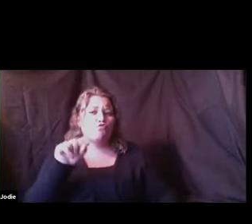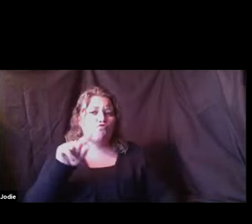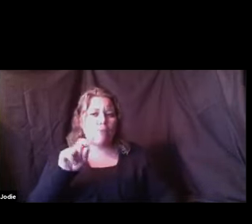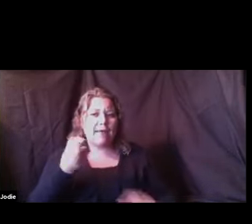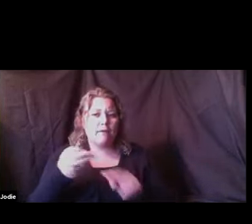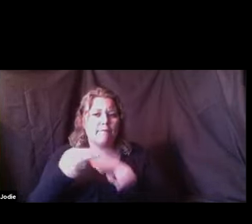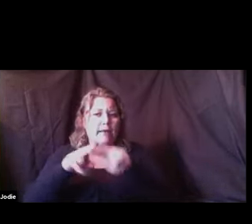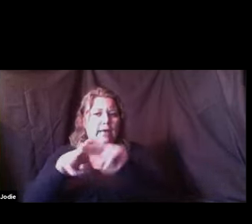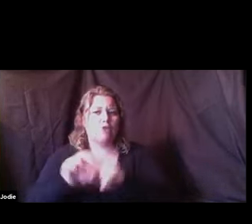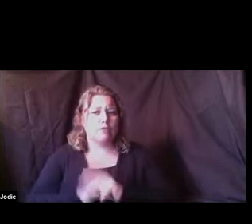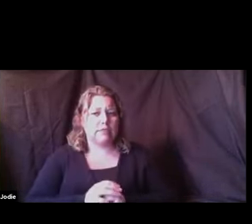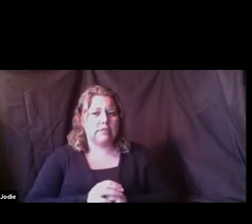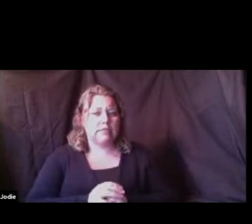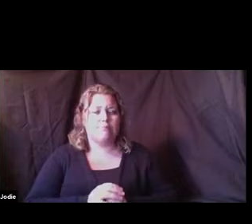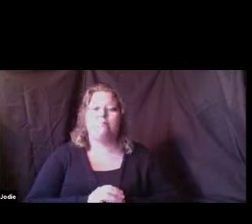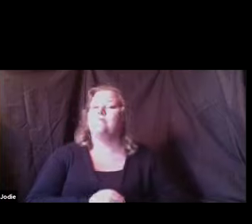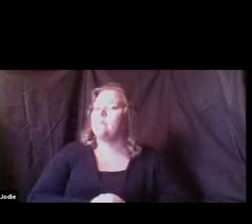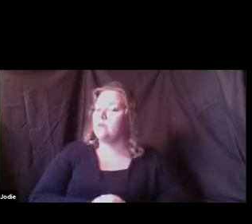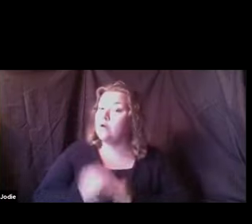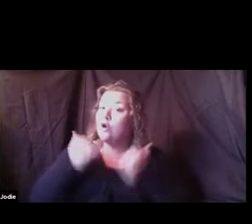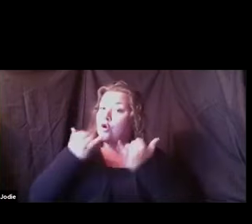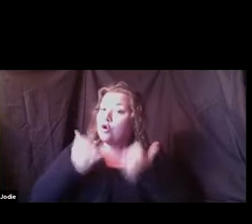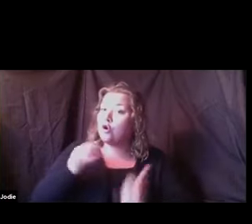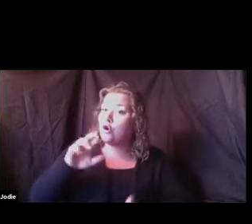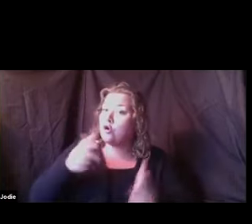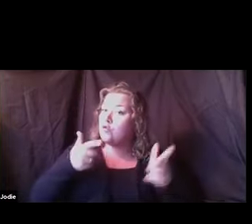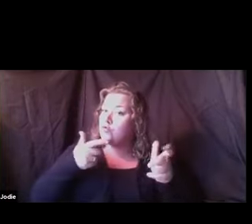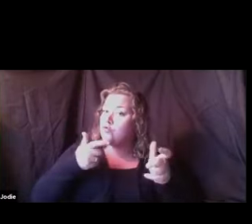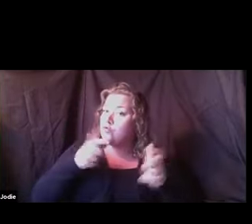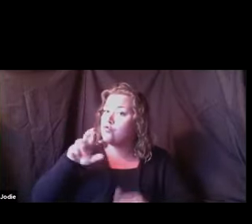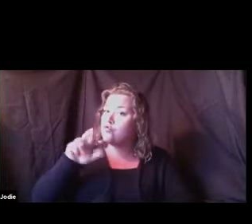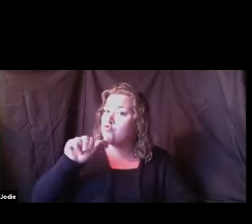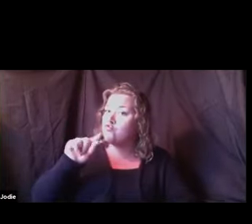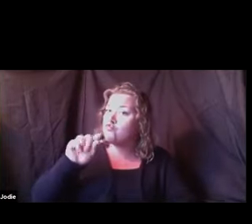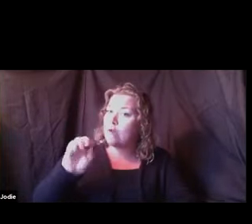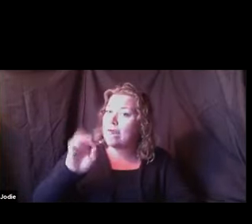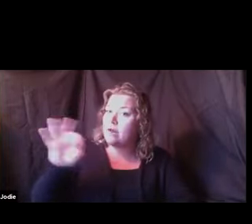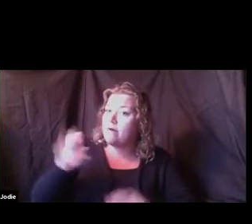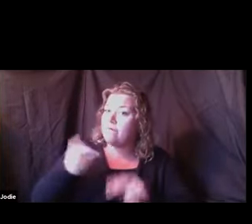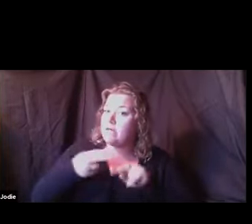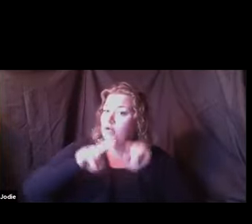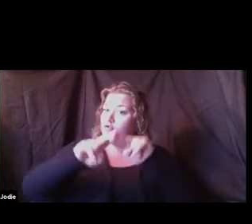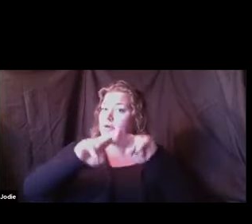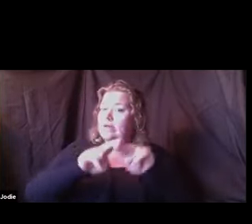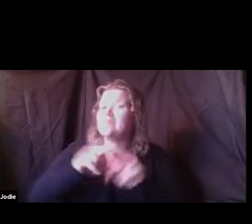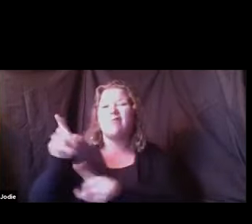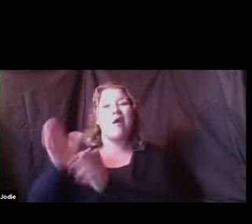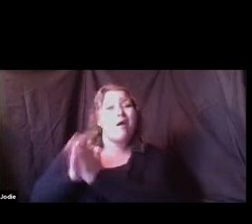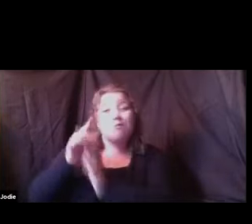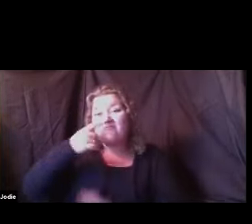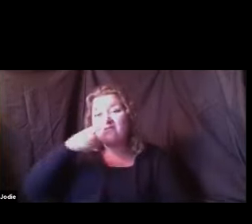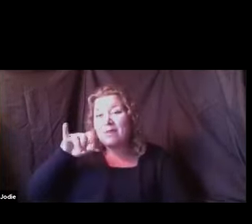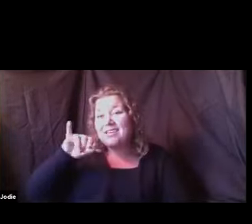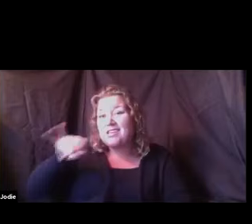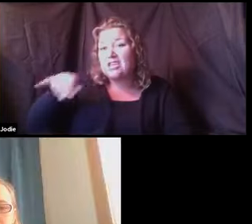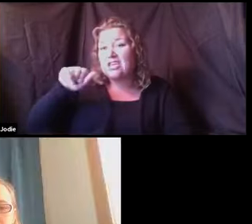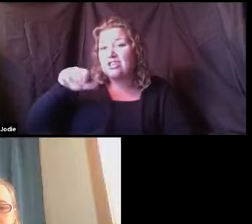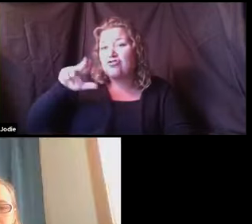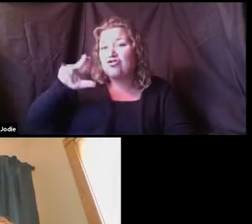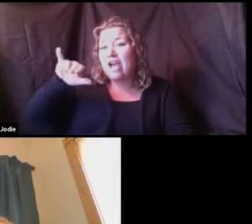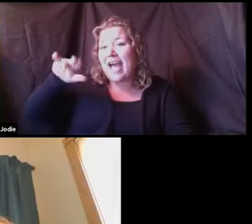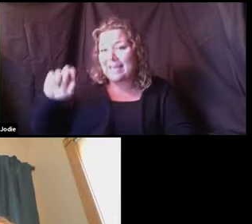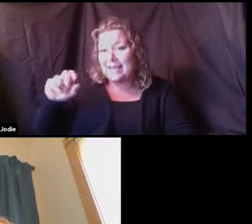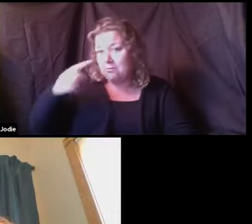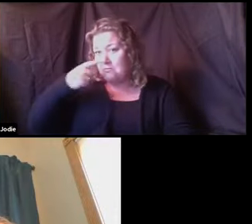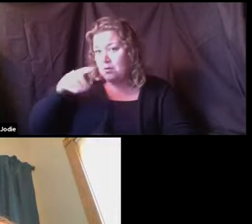So the current rate of increase, I'm going to ask Jackie to come on because she's the data gal. In terms of the